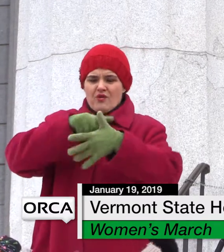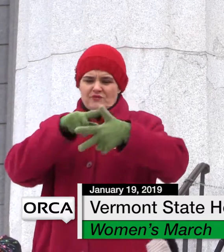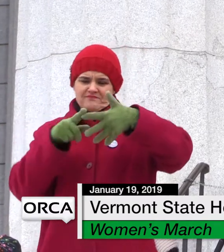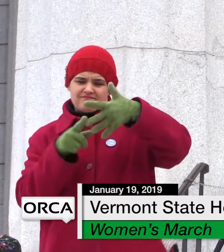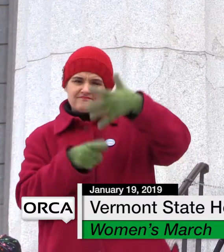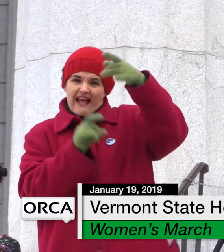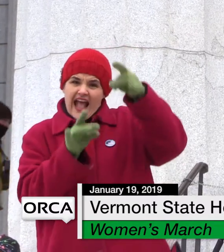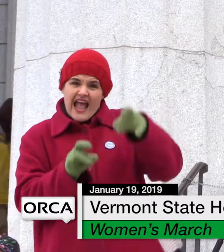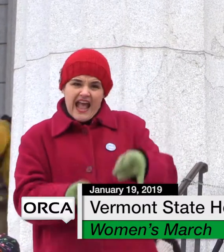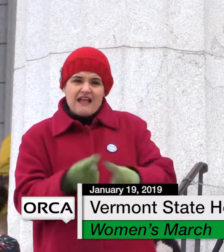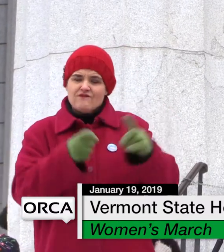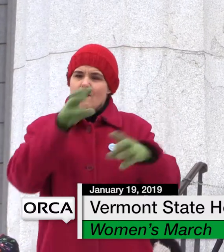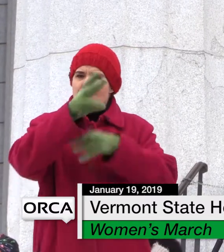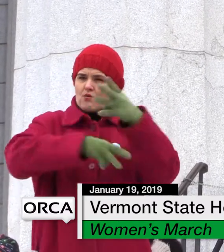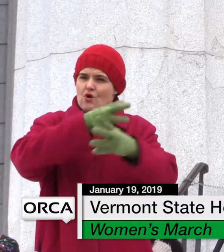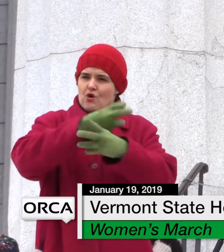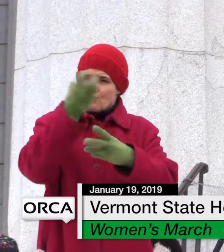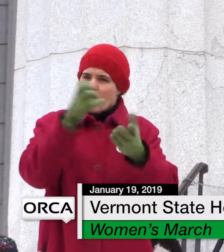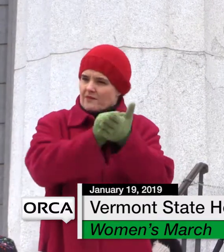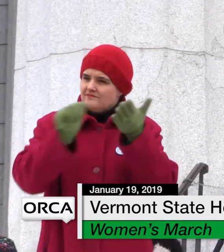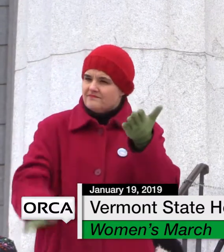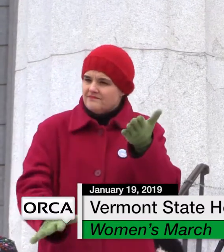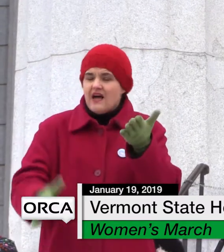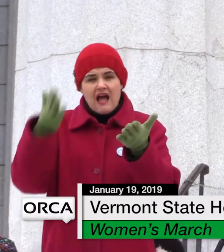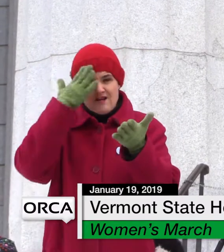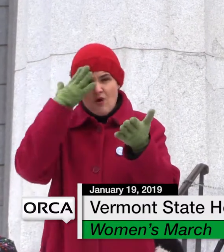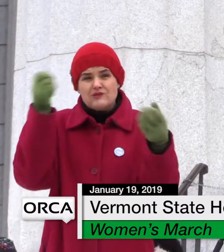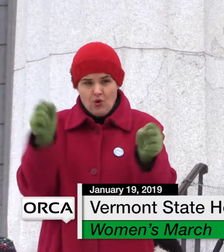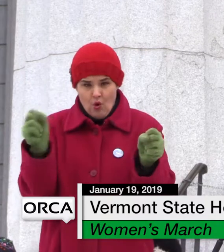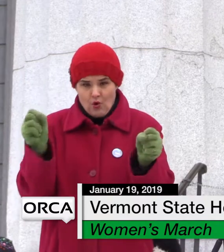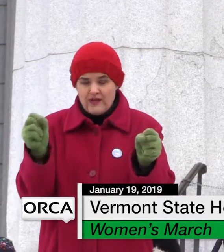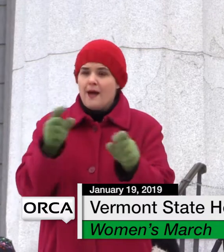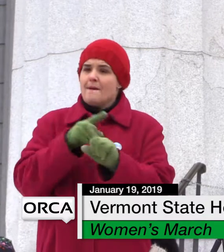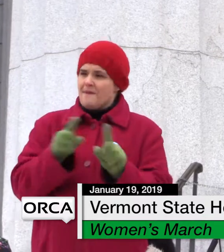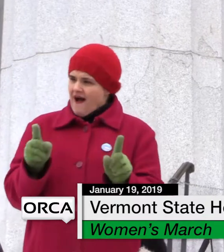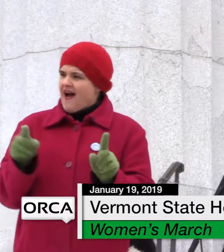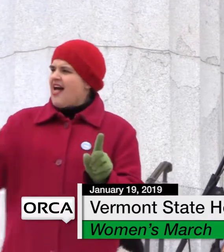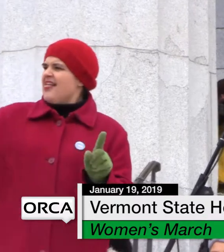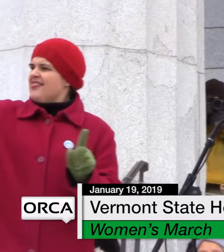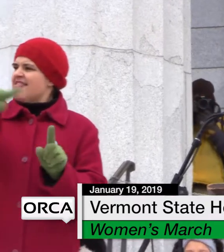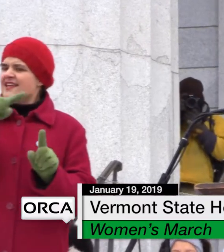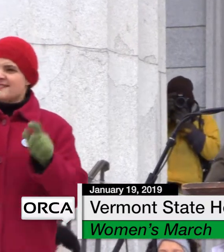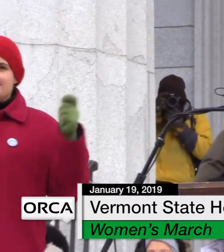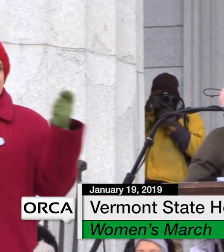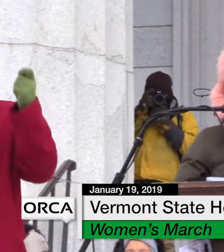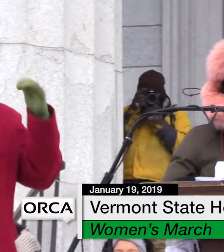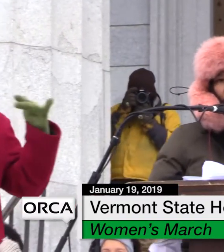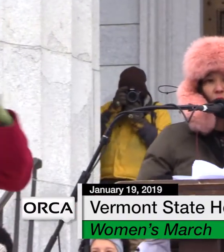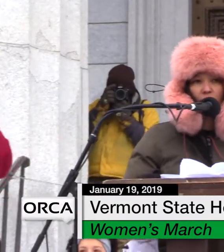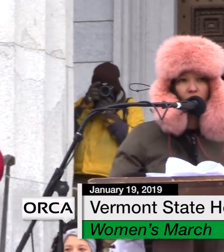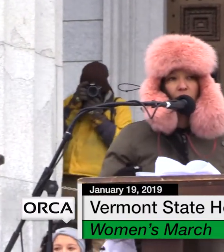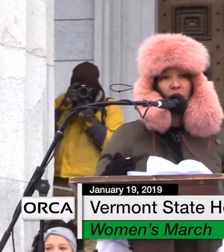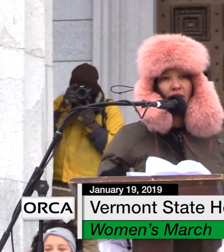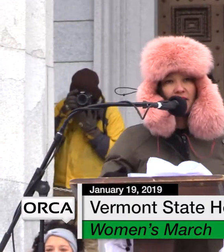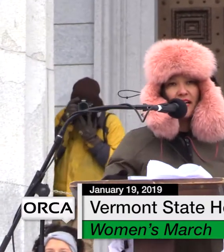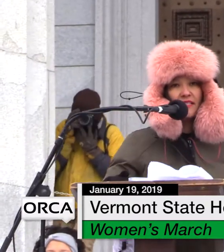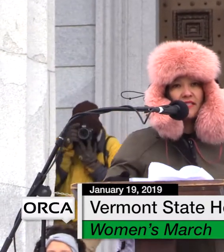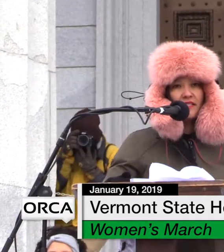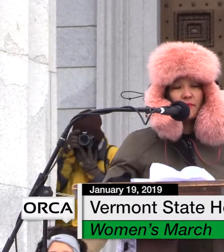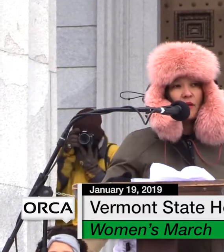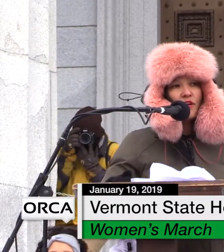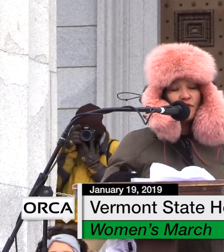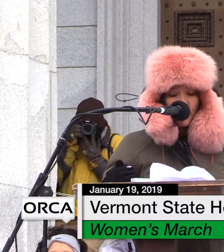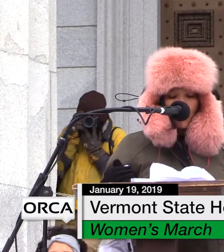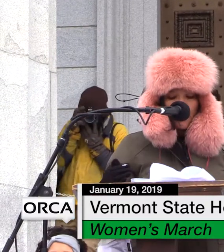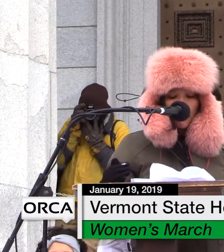In so many ways, these rallies, cold as it may be, are the reward for the day-to-day grind of activism, for the work that we do inside